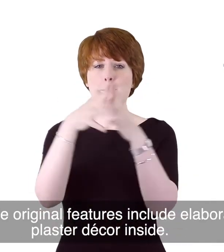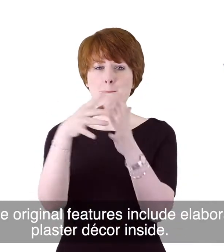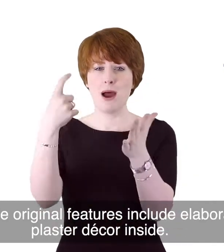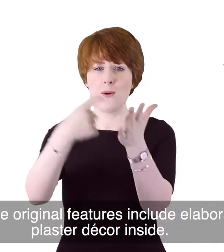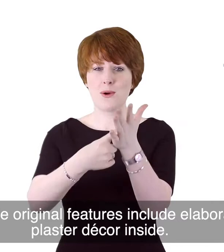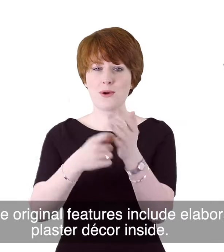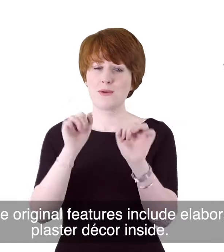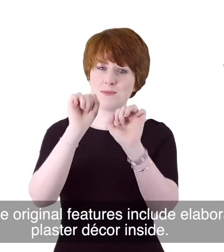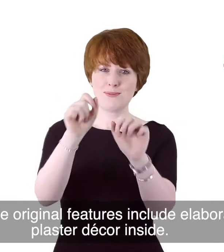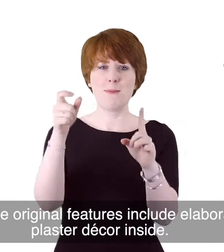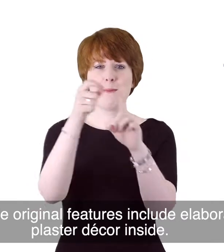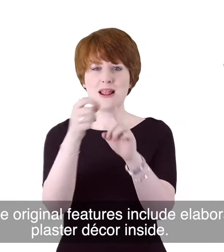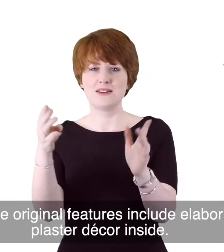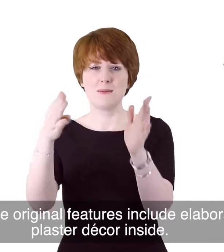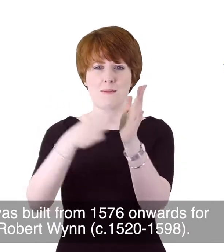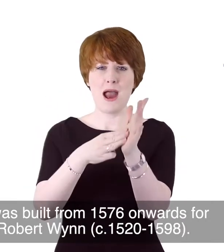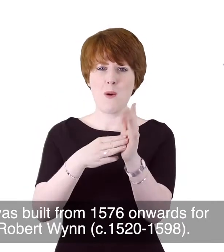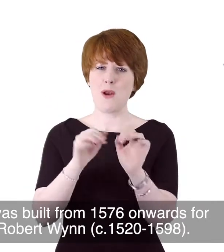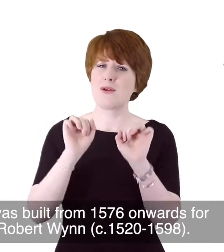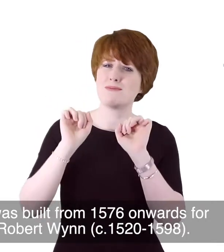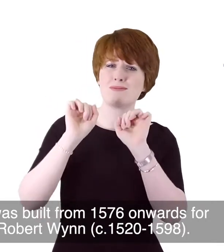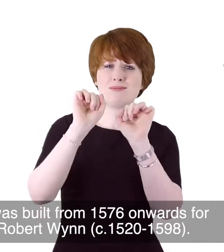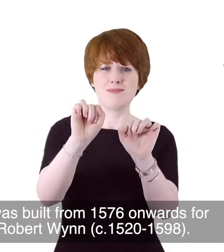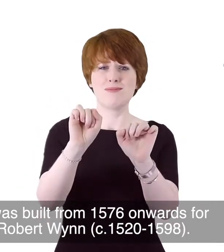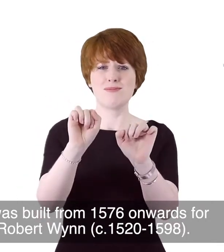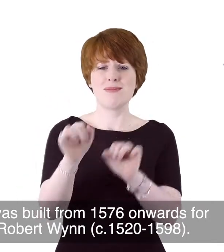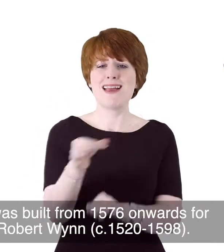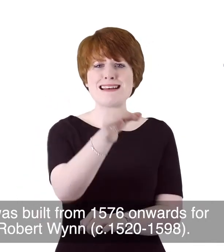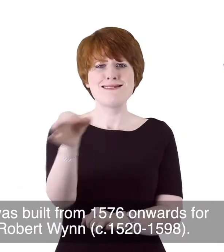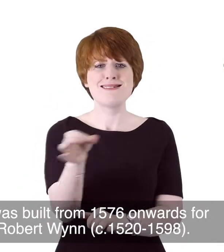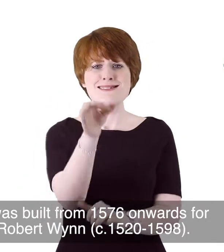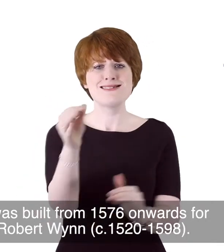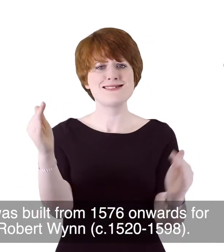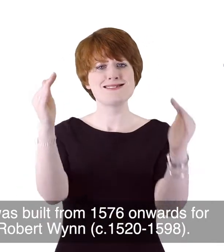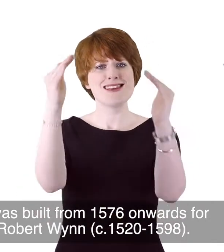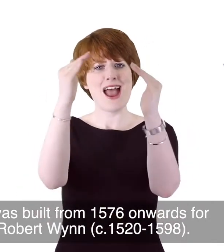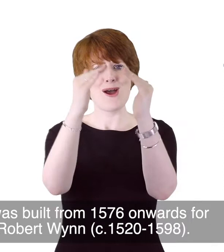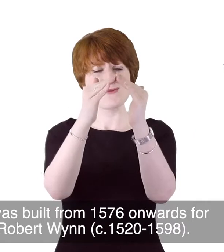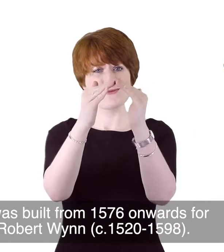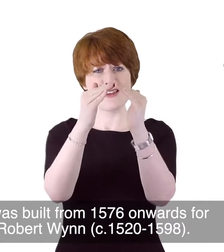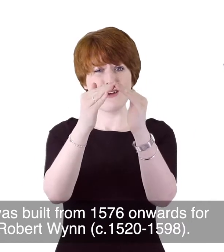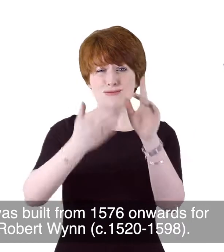decor inside. It was built from 1576 onwards for Robert Wynne, 1520